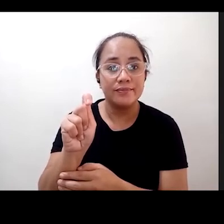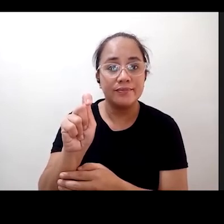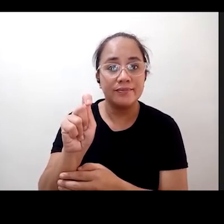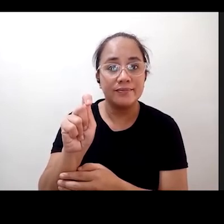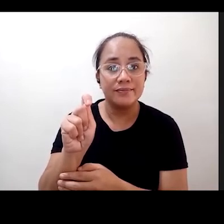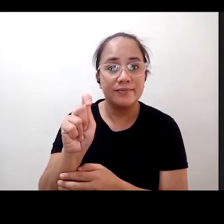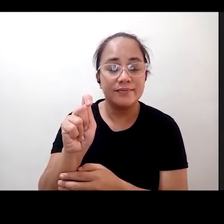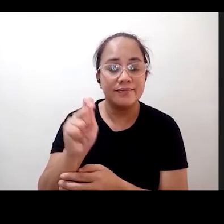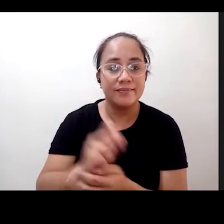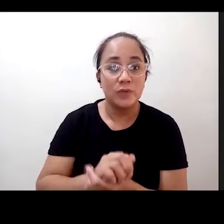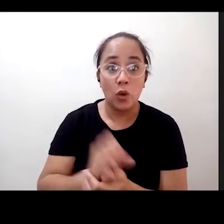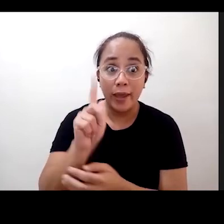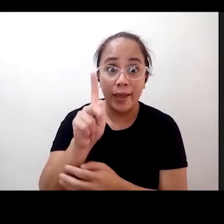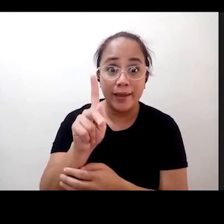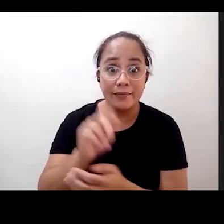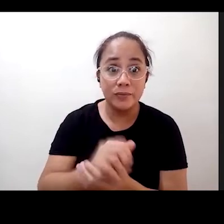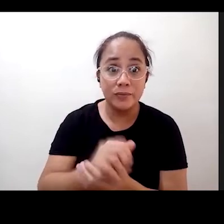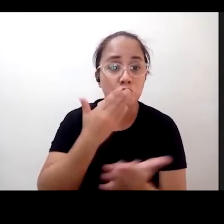Okay, good.